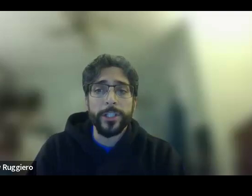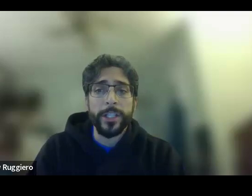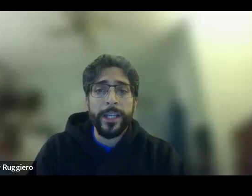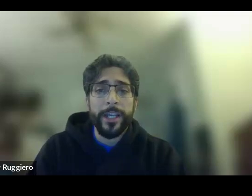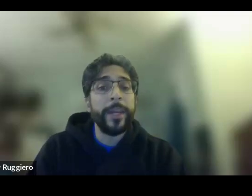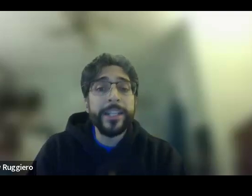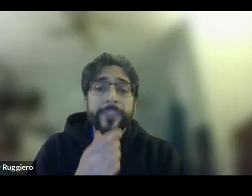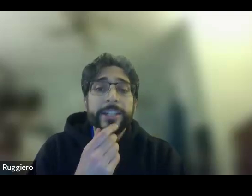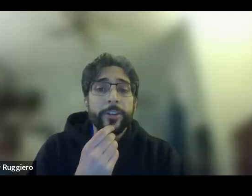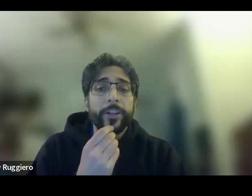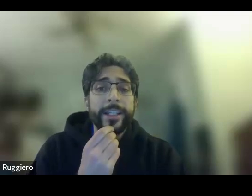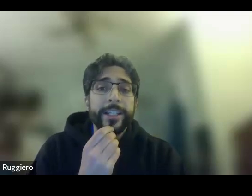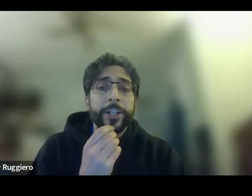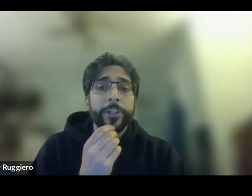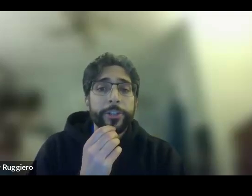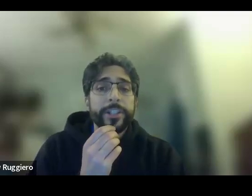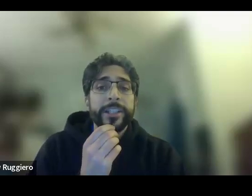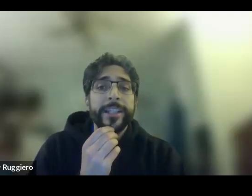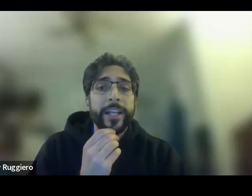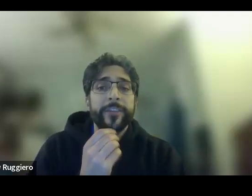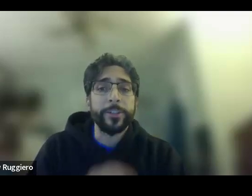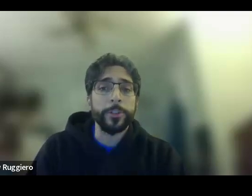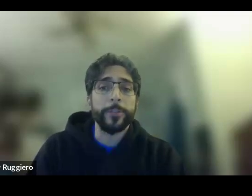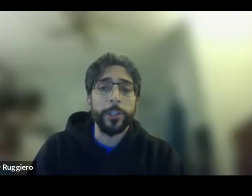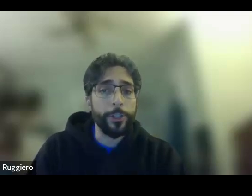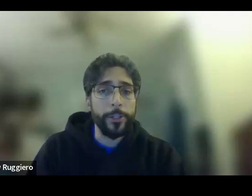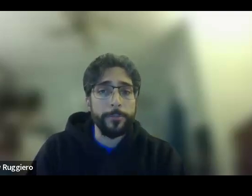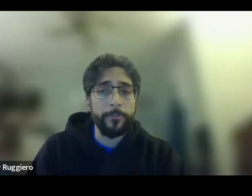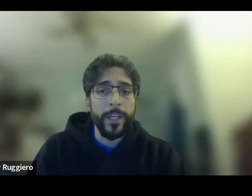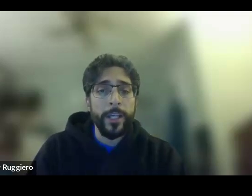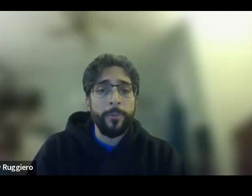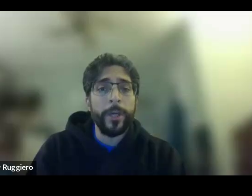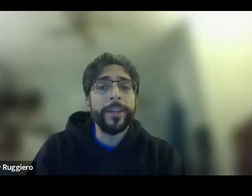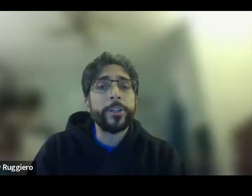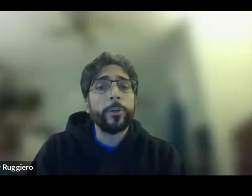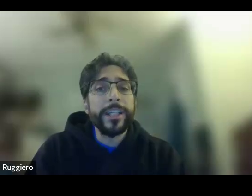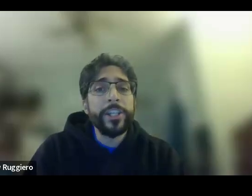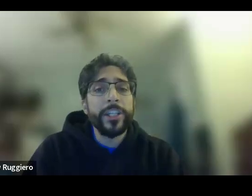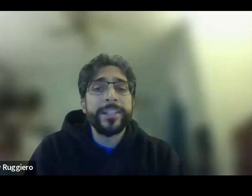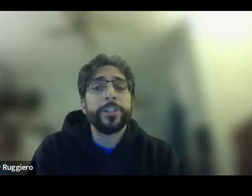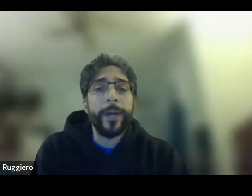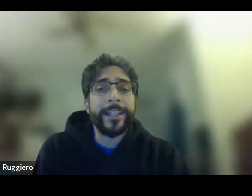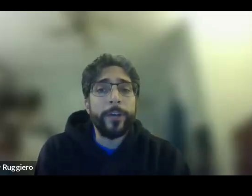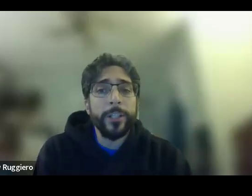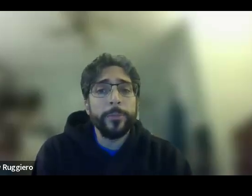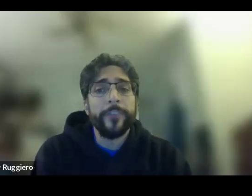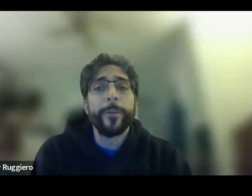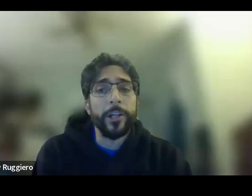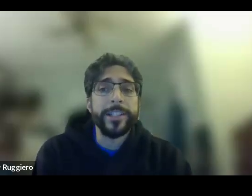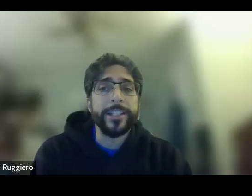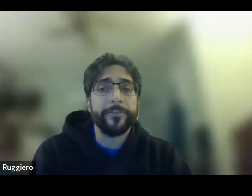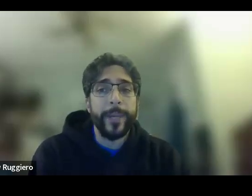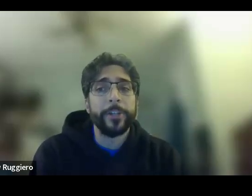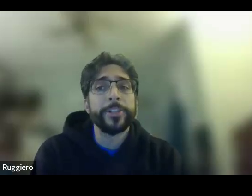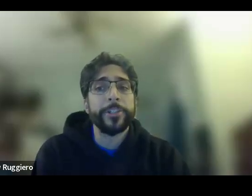building scores. Many of these are the criteria you're using to identify schools for closure. But this correlation is a direct outcome of